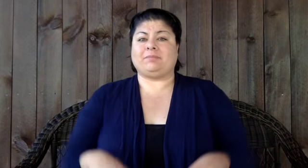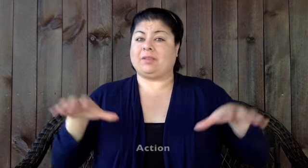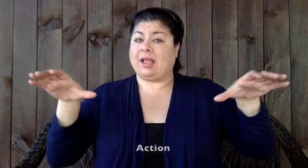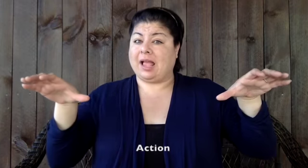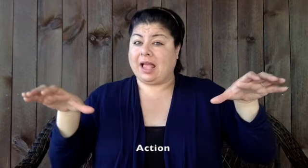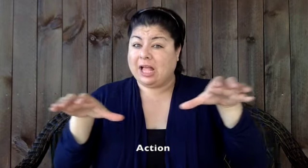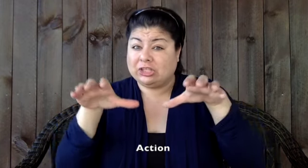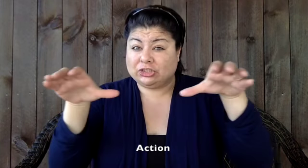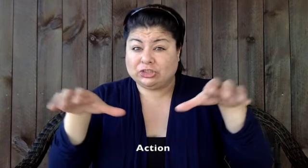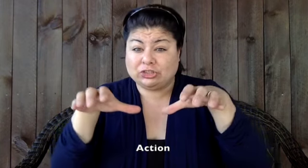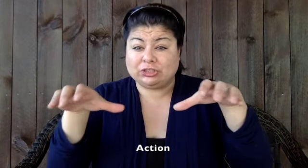Action.